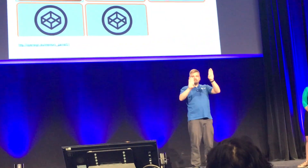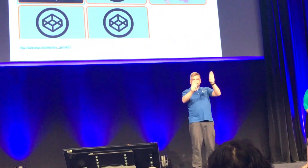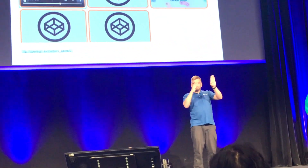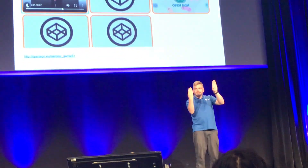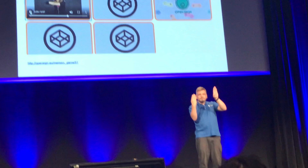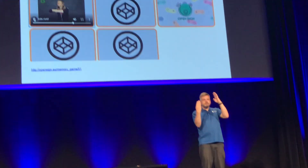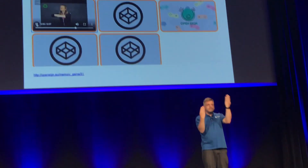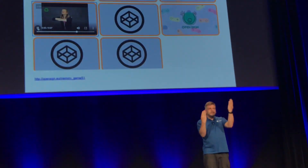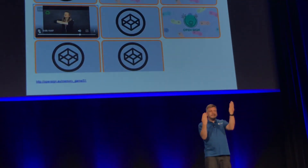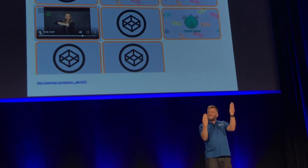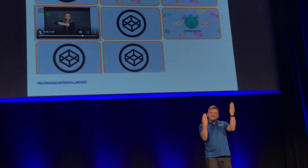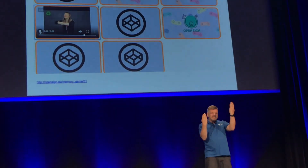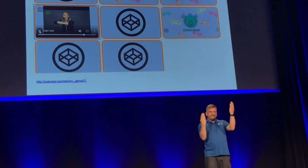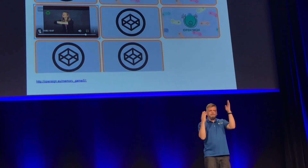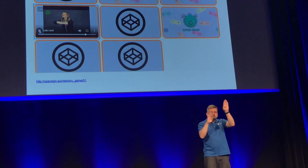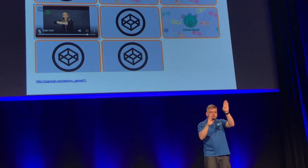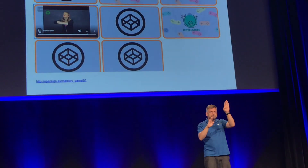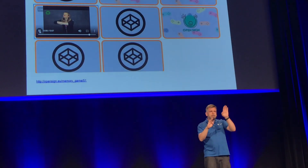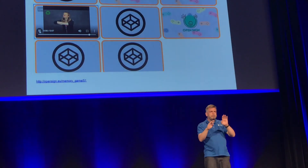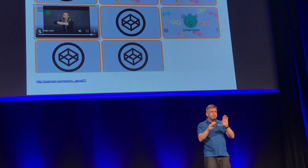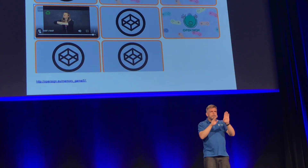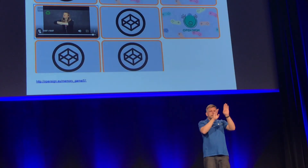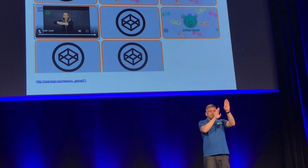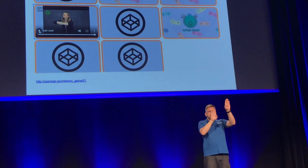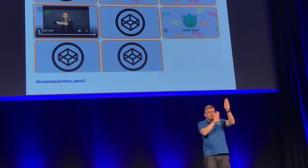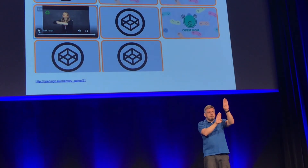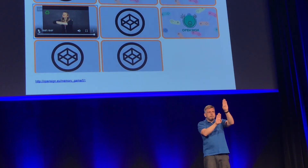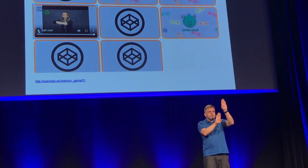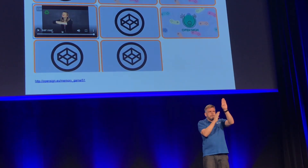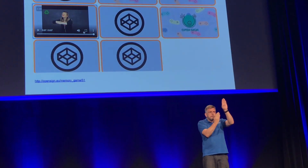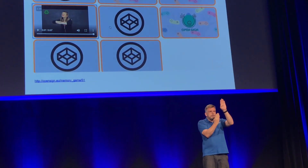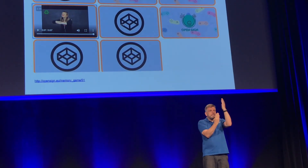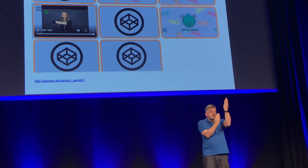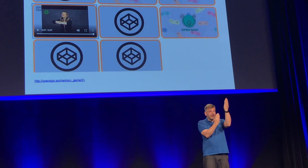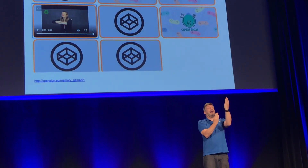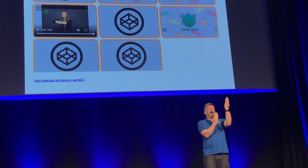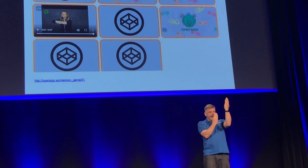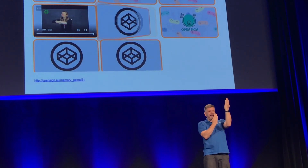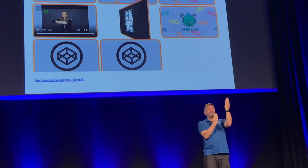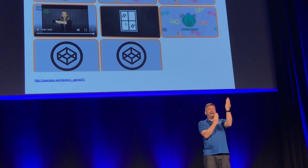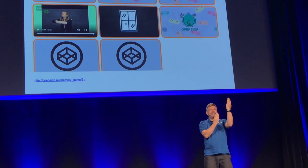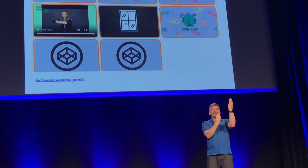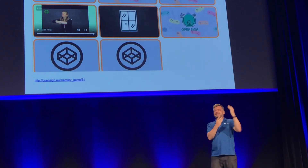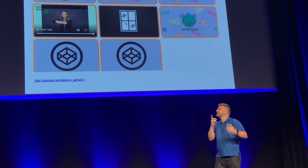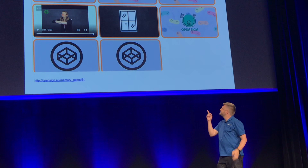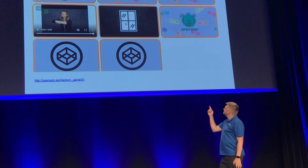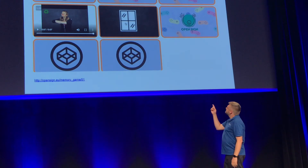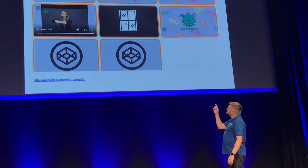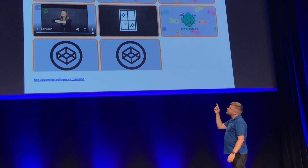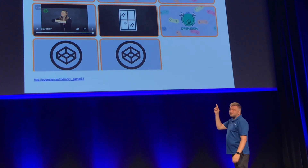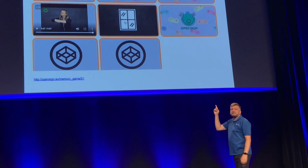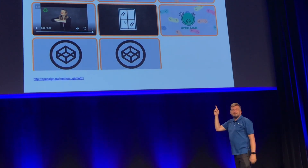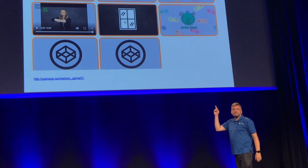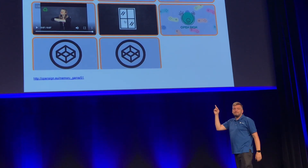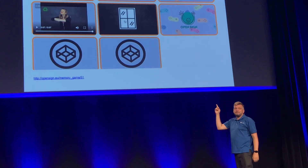It's the game normally where you have to pick two different pictures that match and find the matching pair. So it's the same